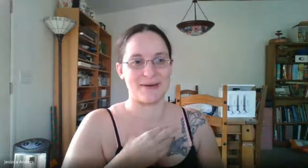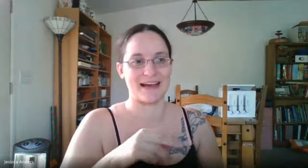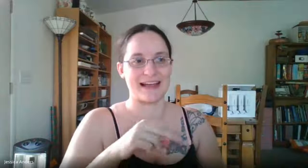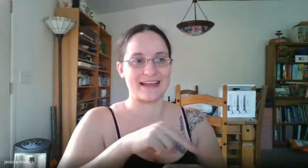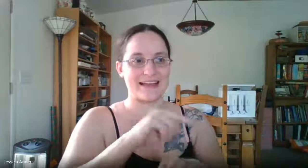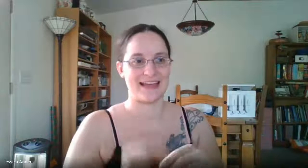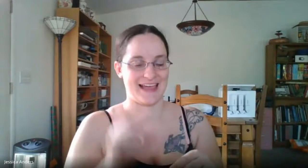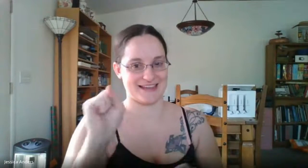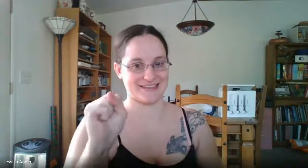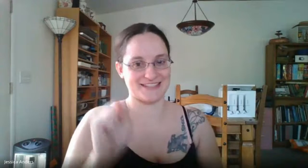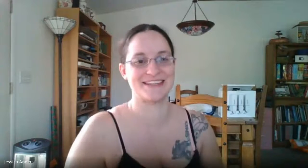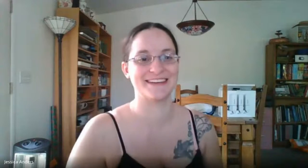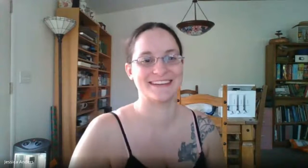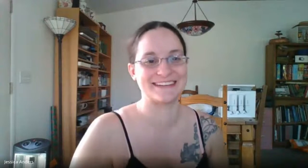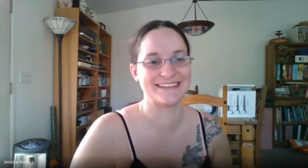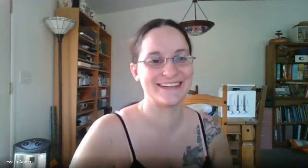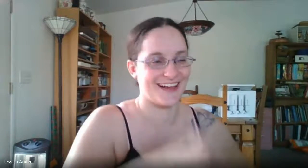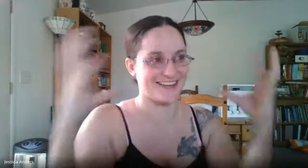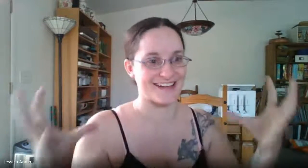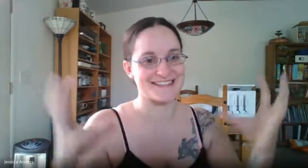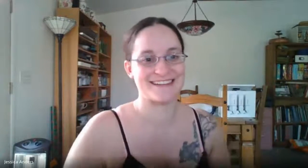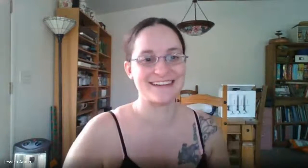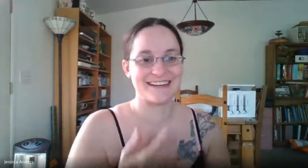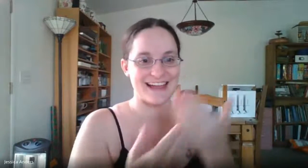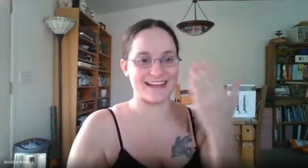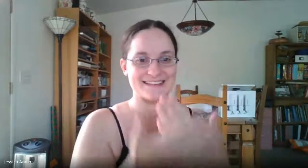my hands. A lot. Hands.